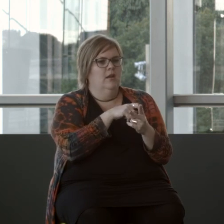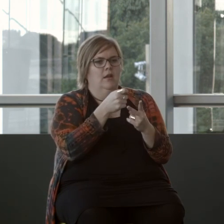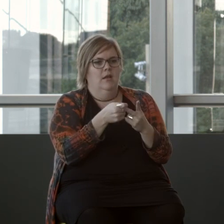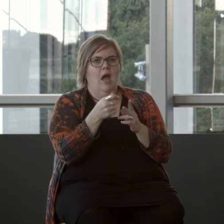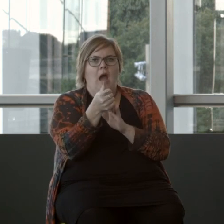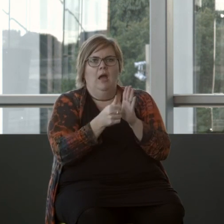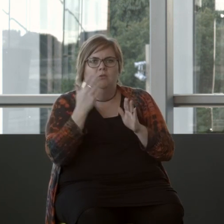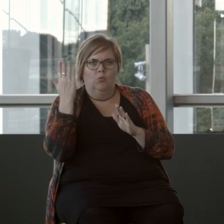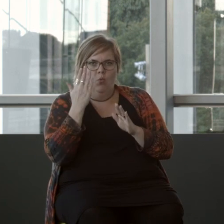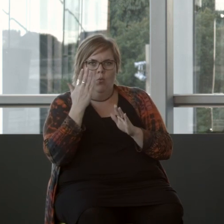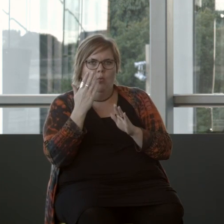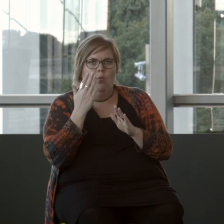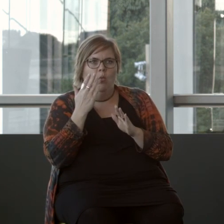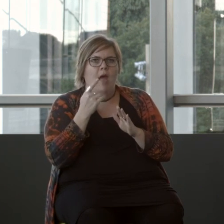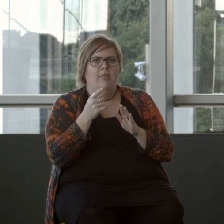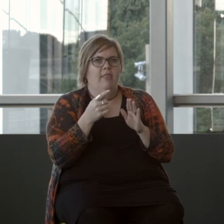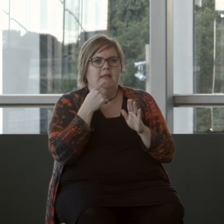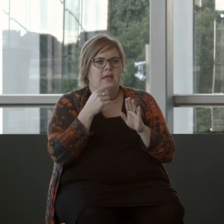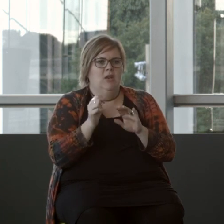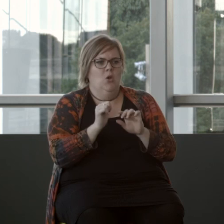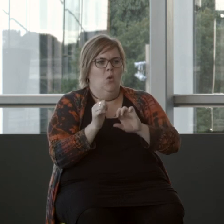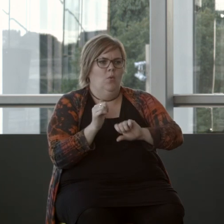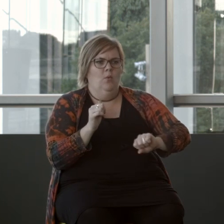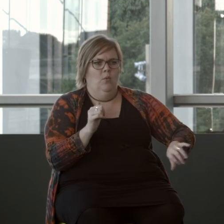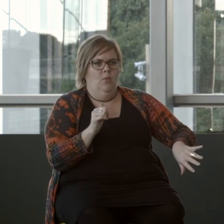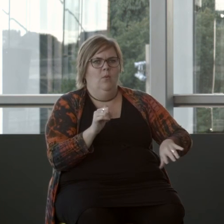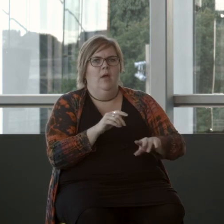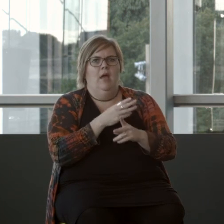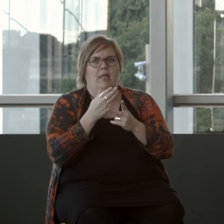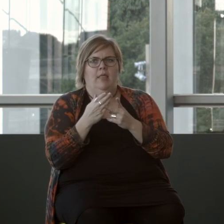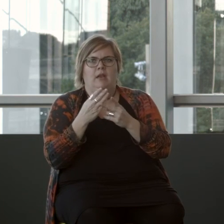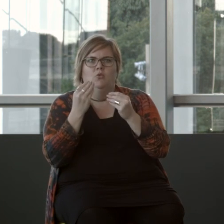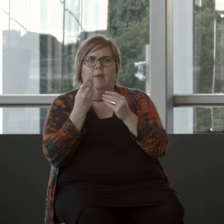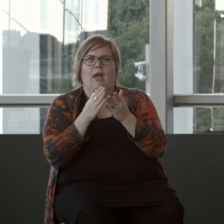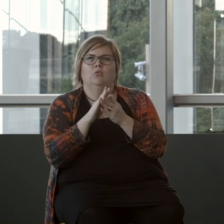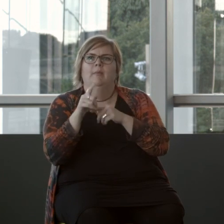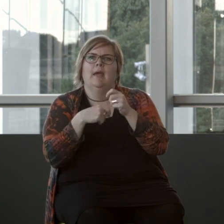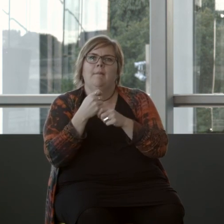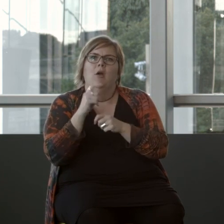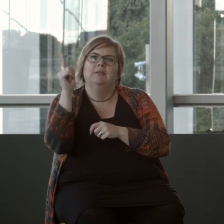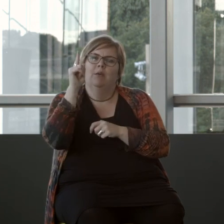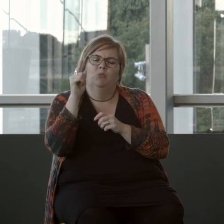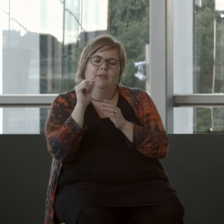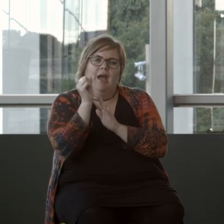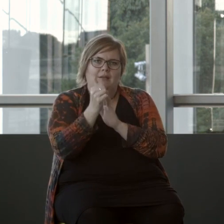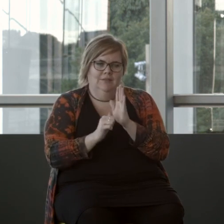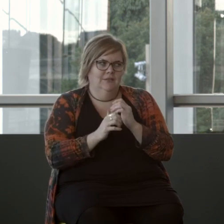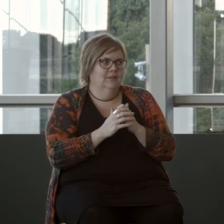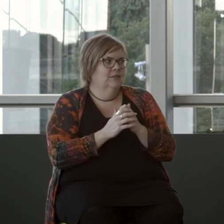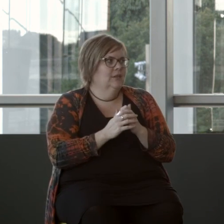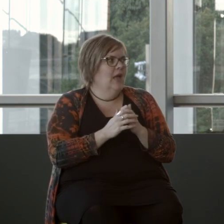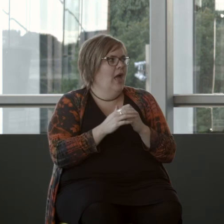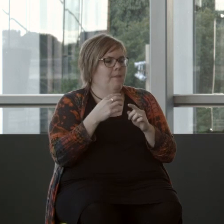that. And, you know, they tore it away from me and beat me into a contemporary artist. And I think as a result of that